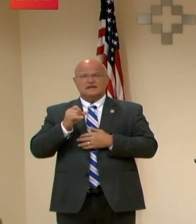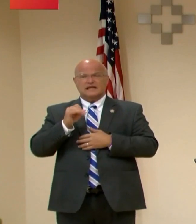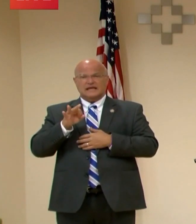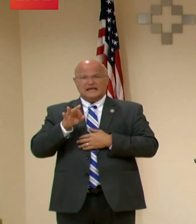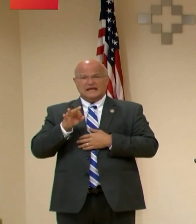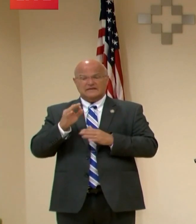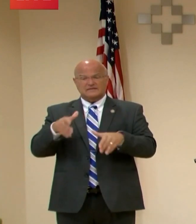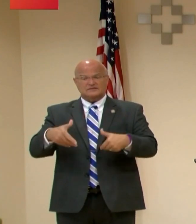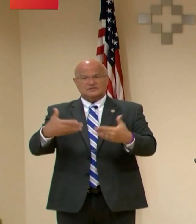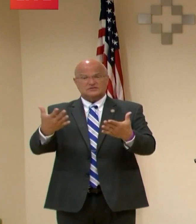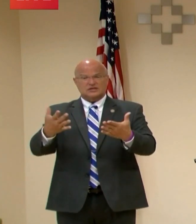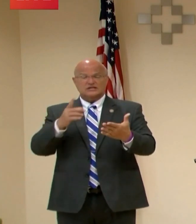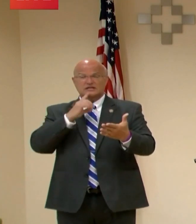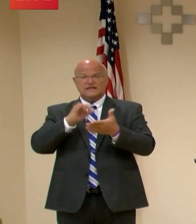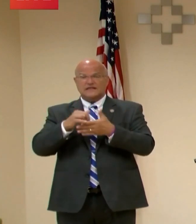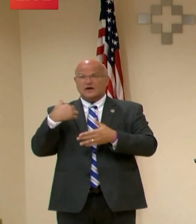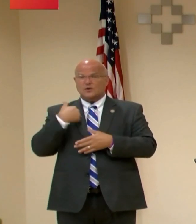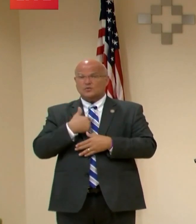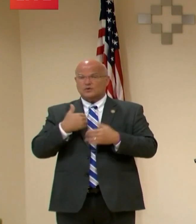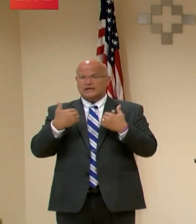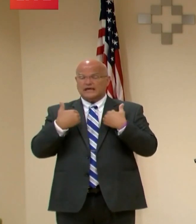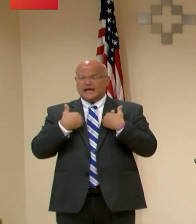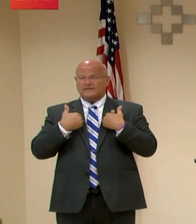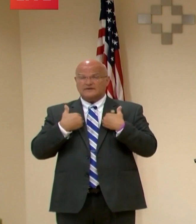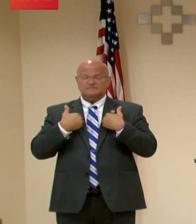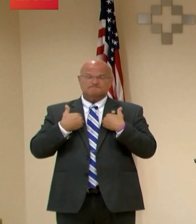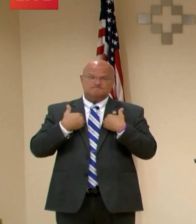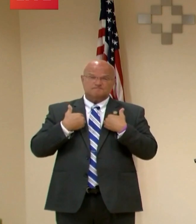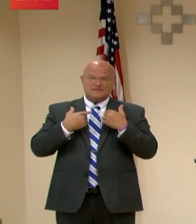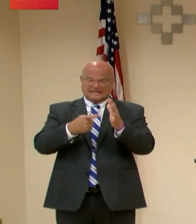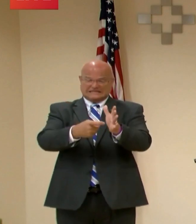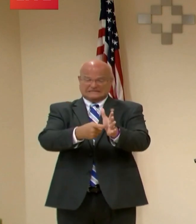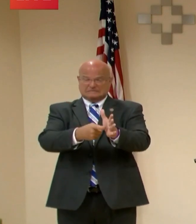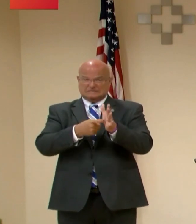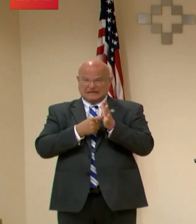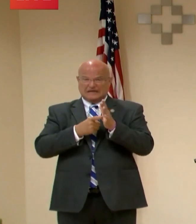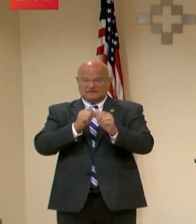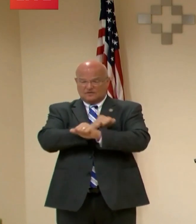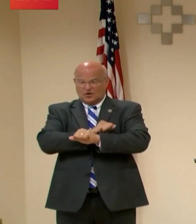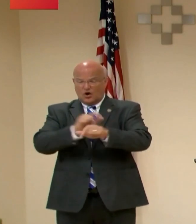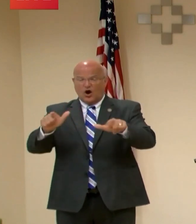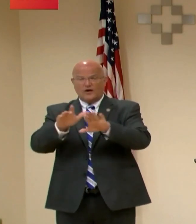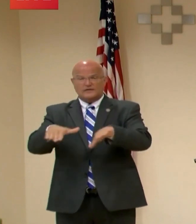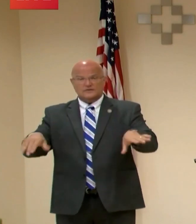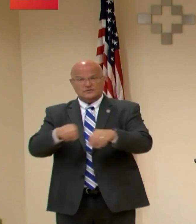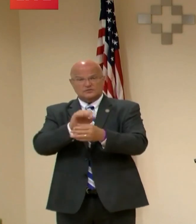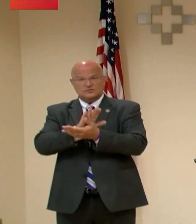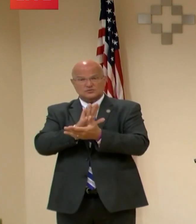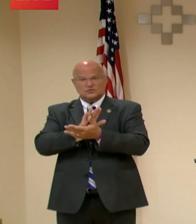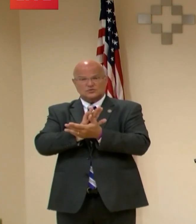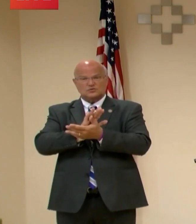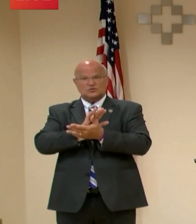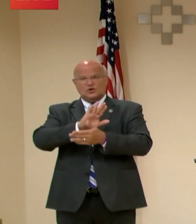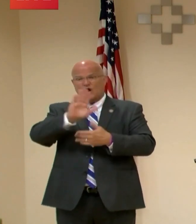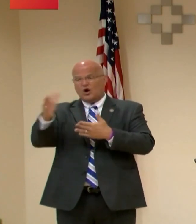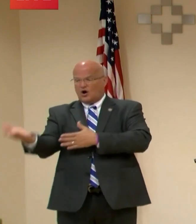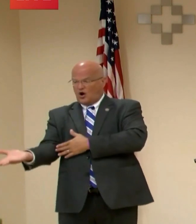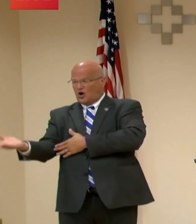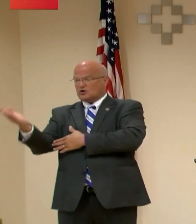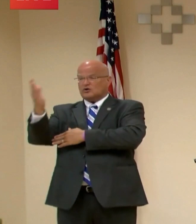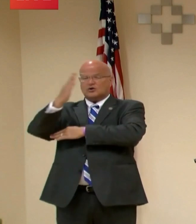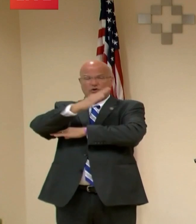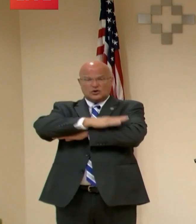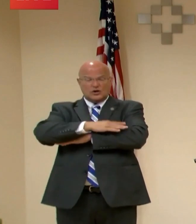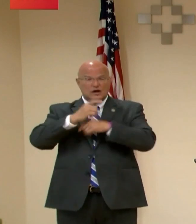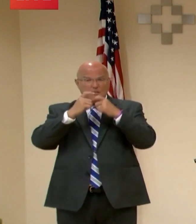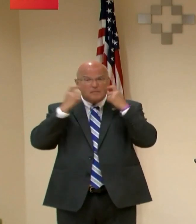if their suggestion is that we should have a mandate for all the children in the school at all hours that they should wear